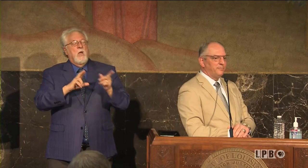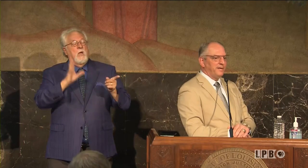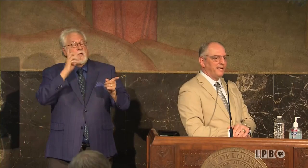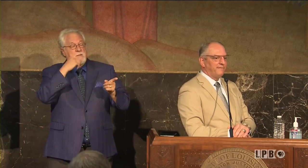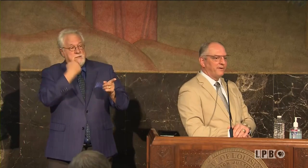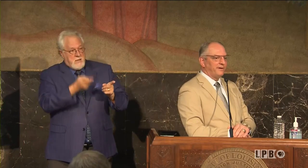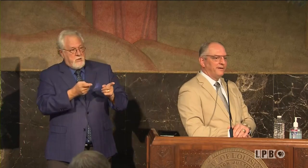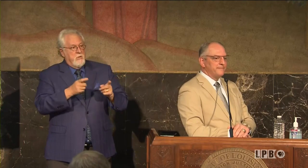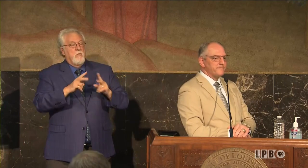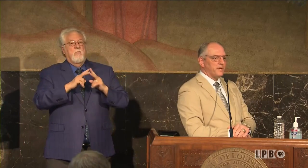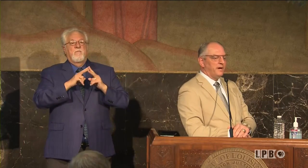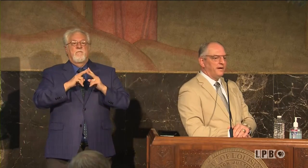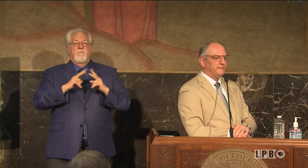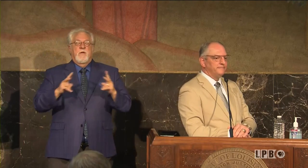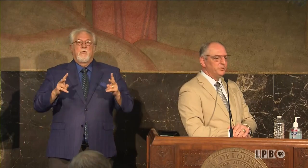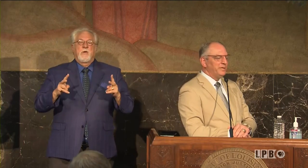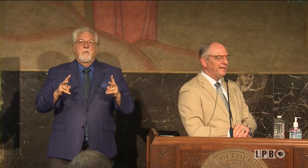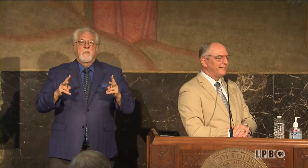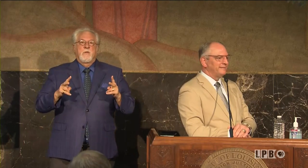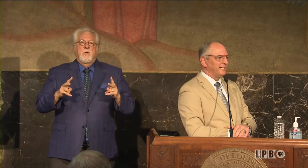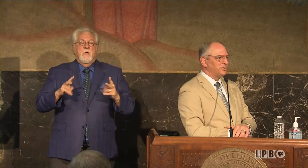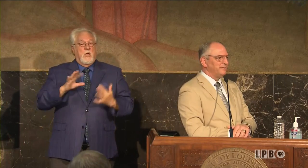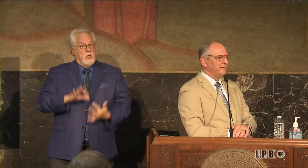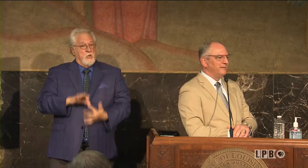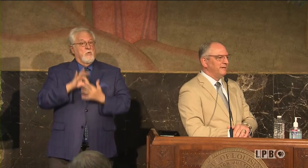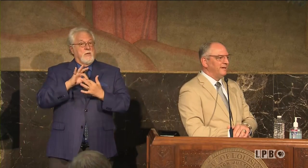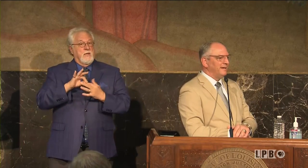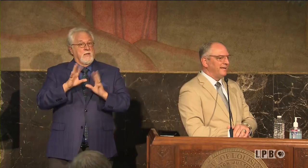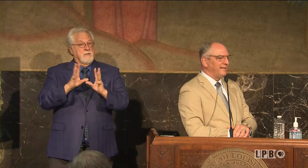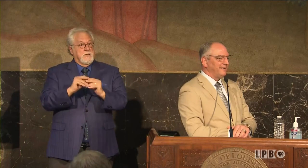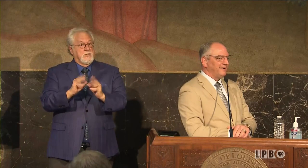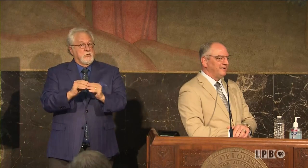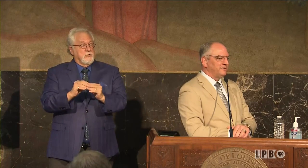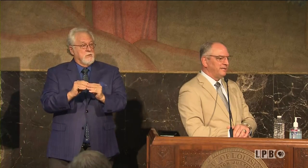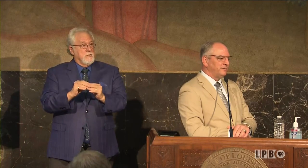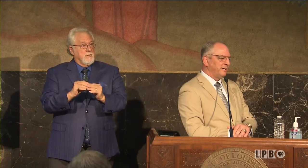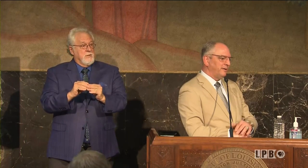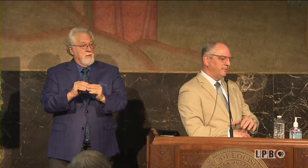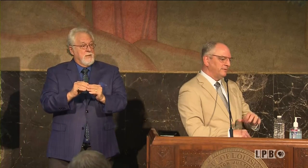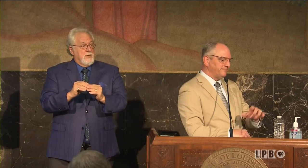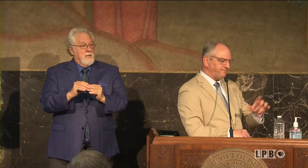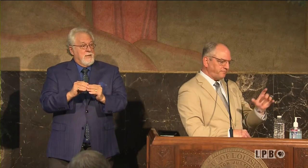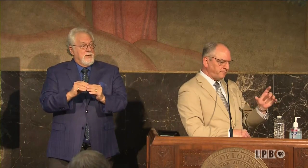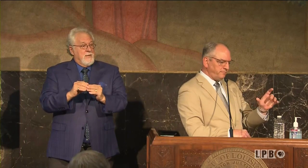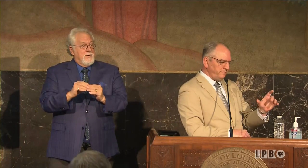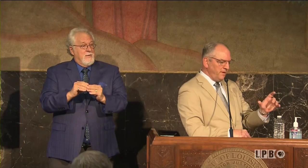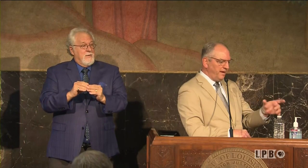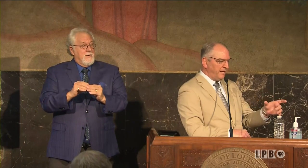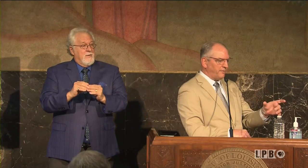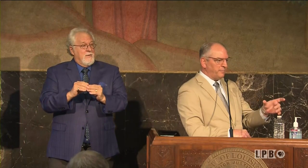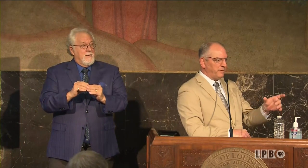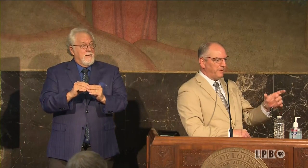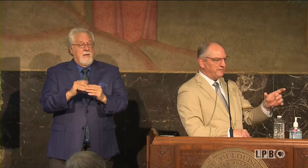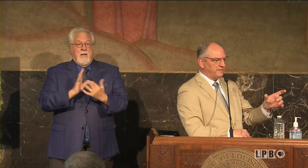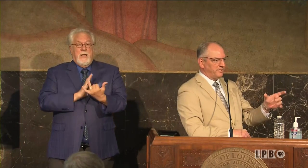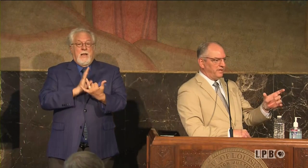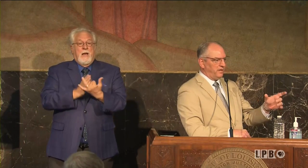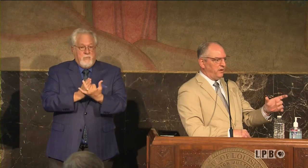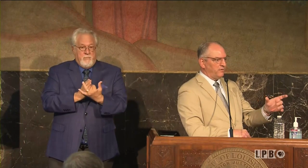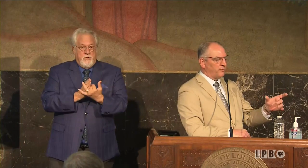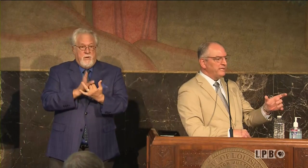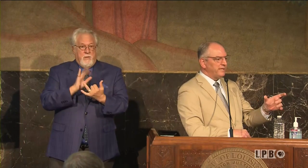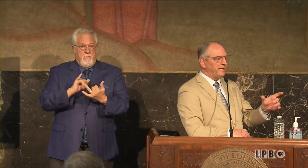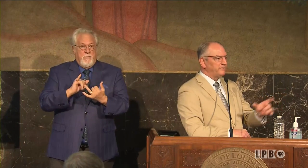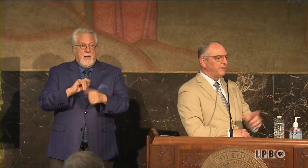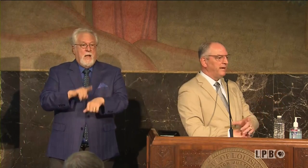it has been a very unique session. In the sense that it was interrupted by such a